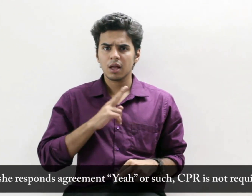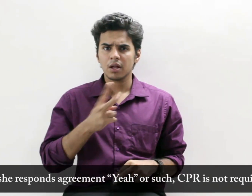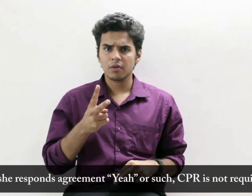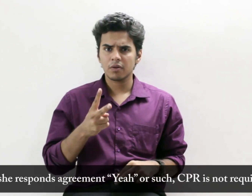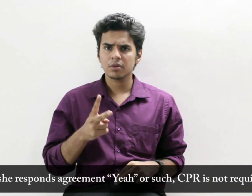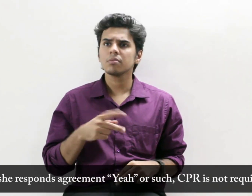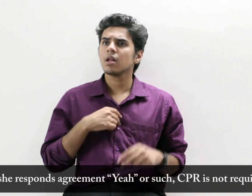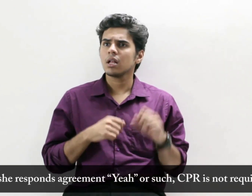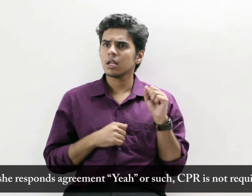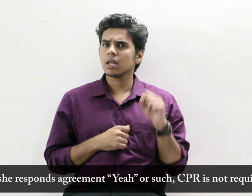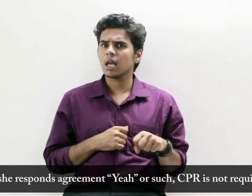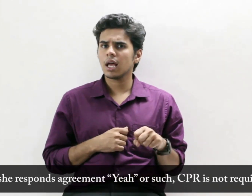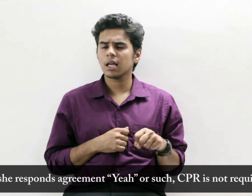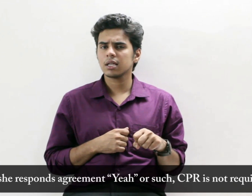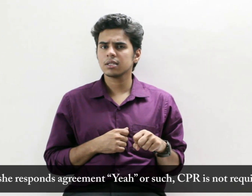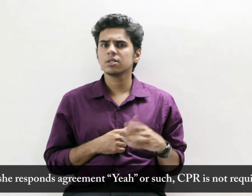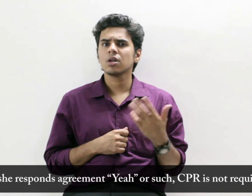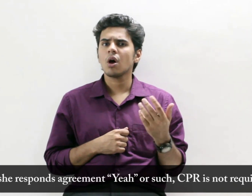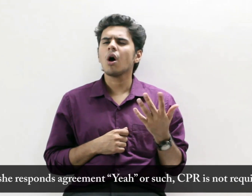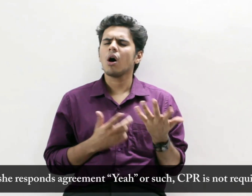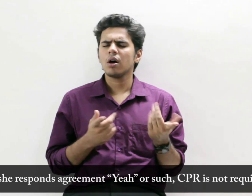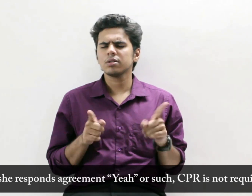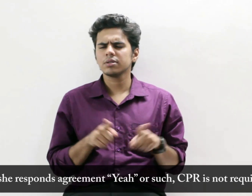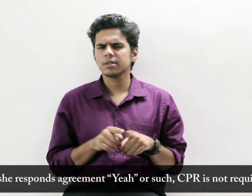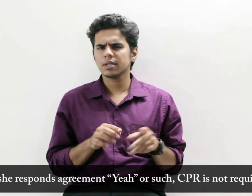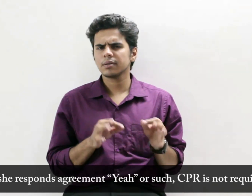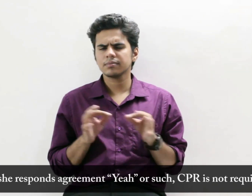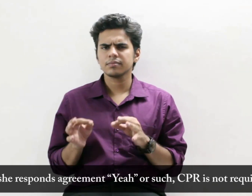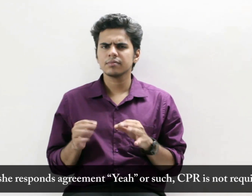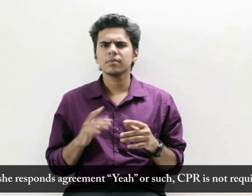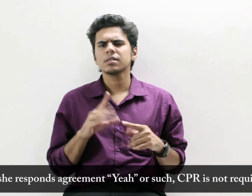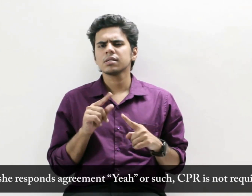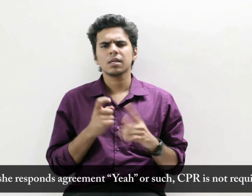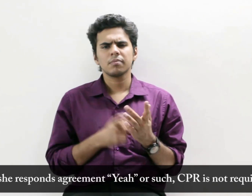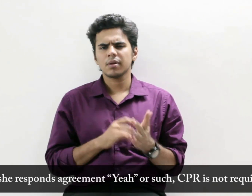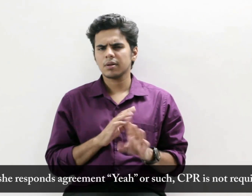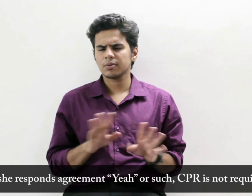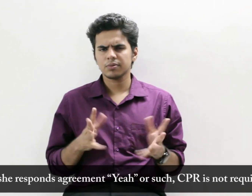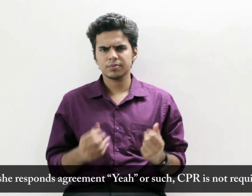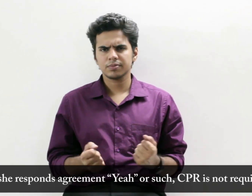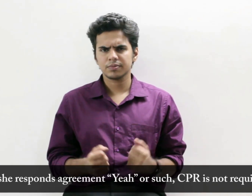If he or she responds agreement, "yeah" or such, CPR is not required.